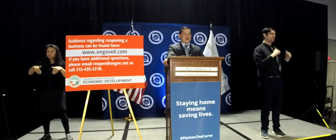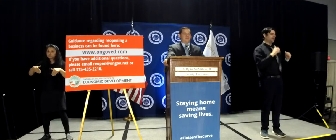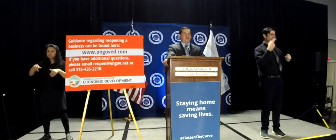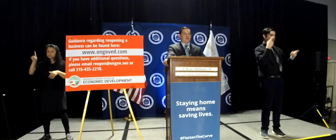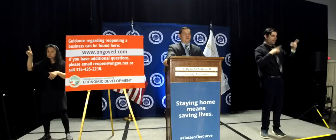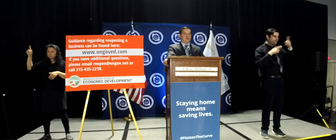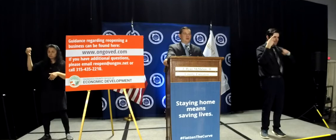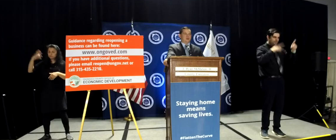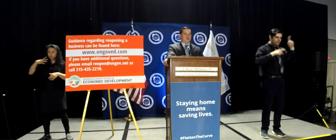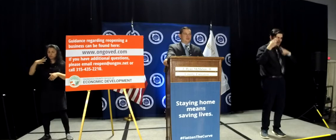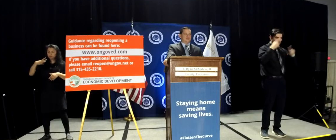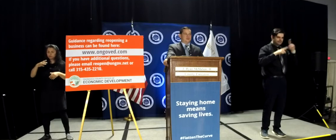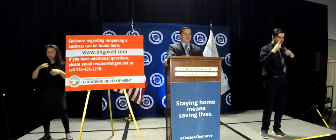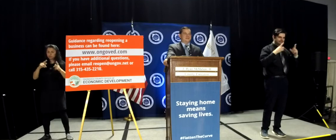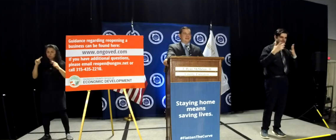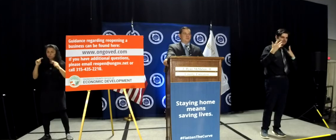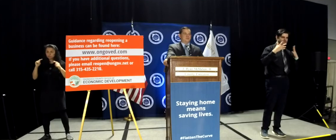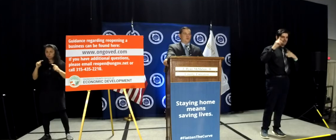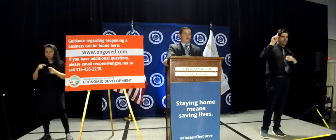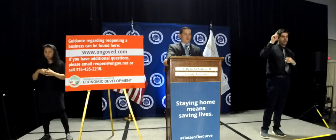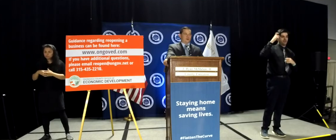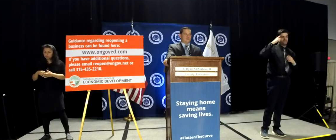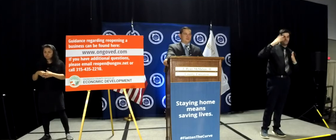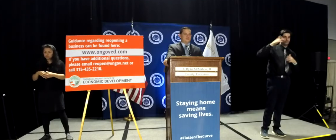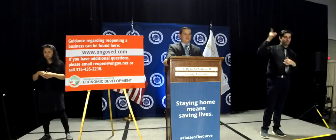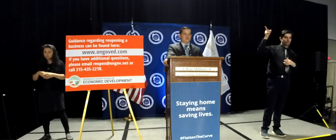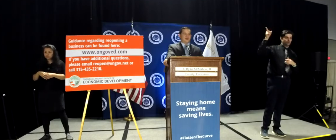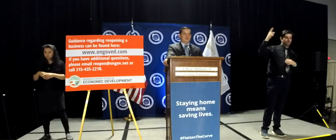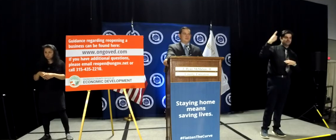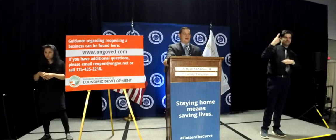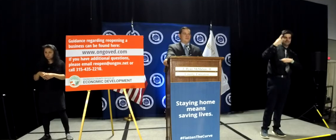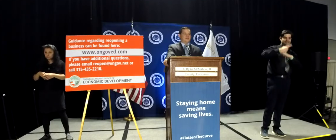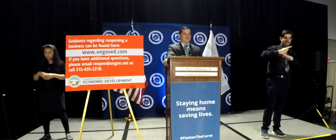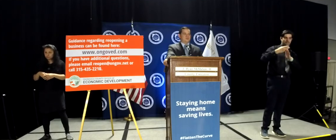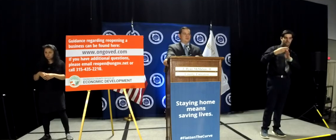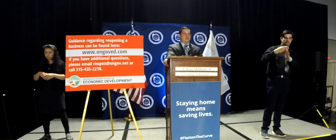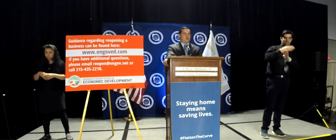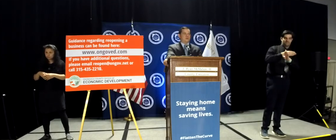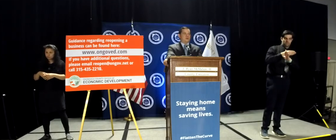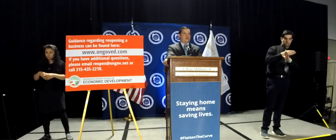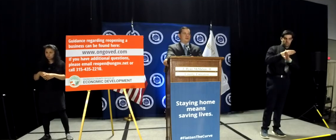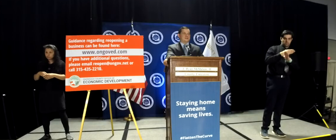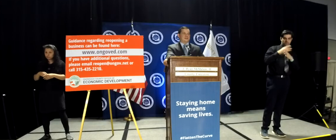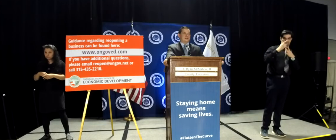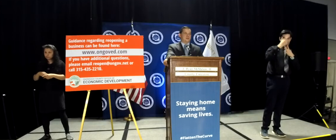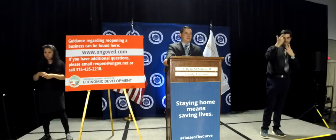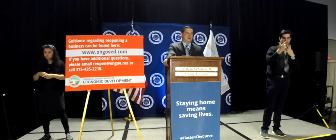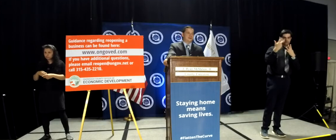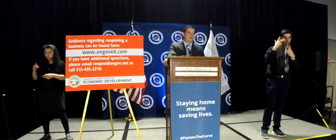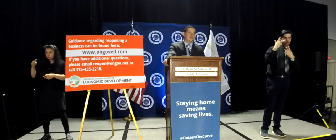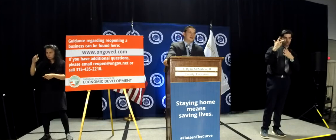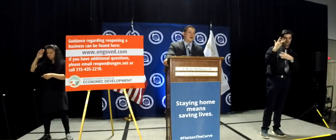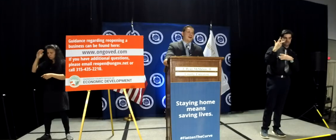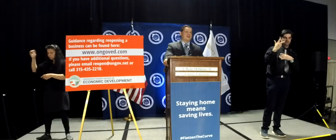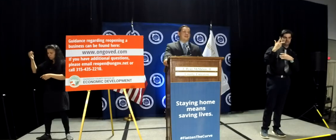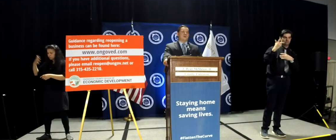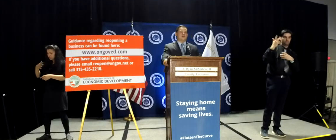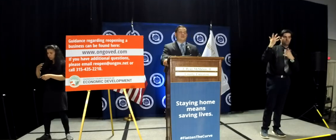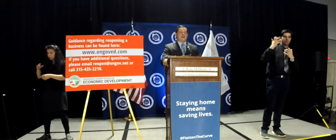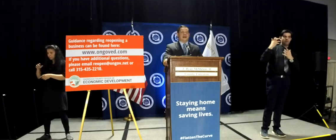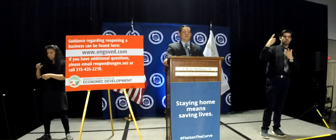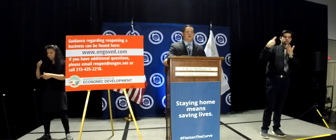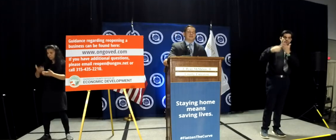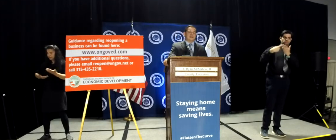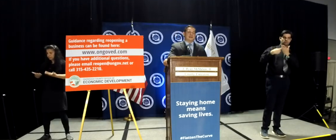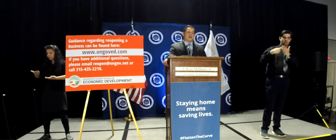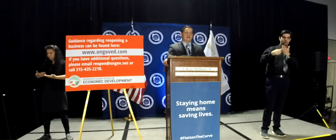try to have the governor the day before talking about phase 3 at 12:01 the next day. How about that? That way you